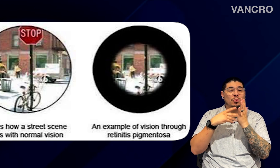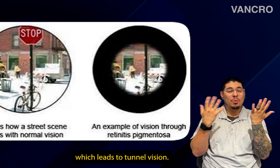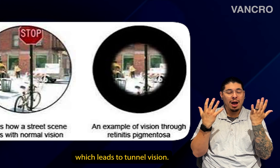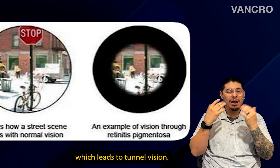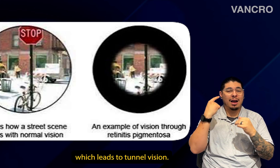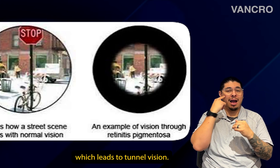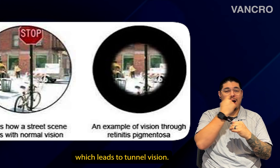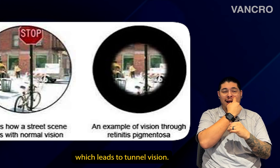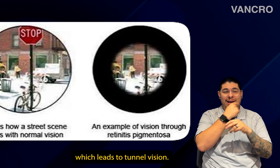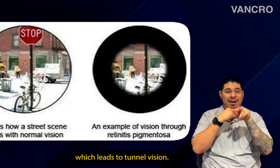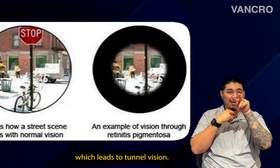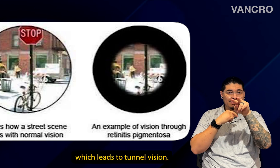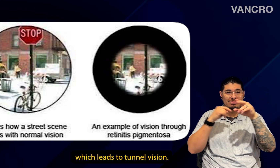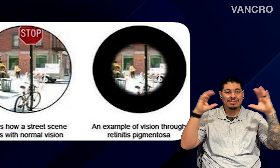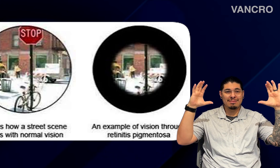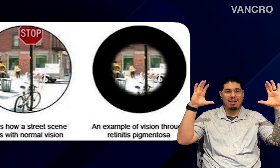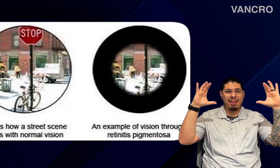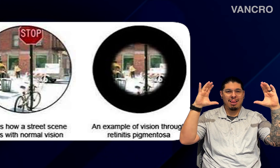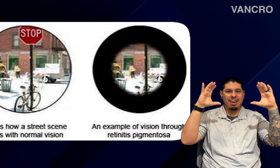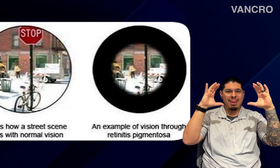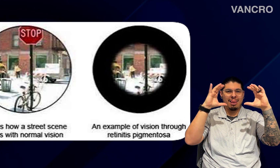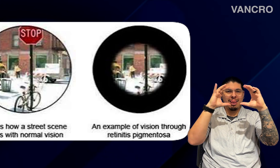which leads to tunnel vision.